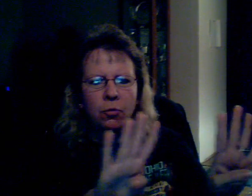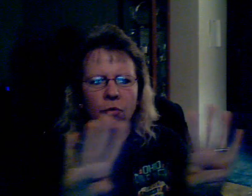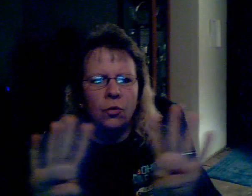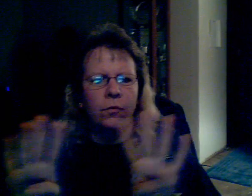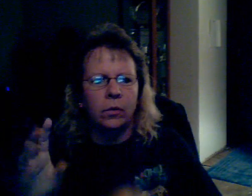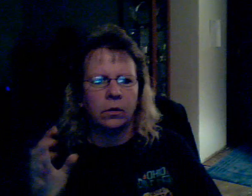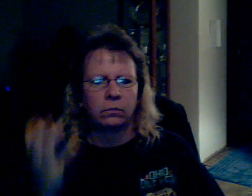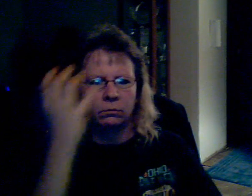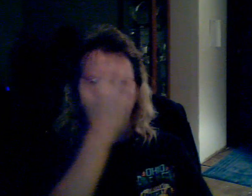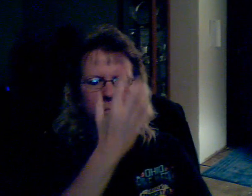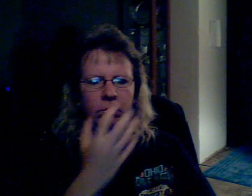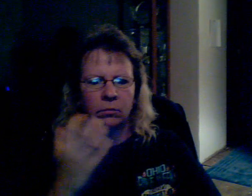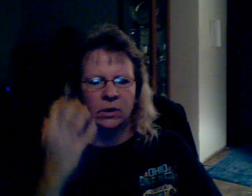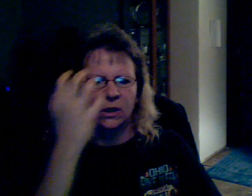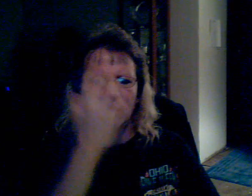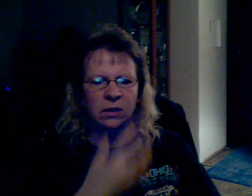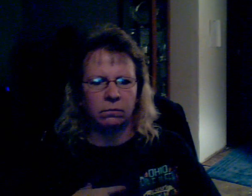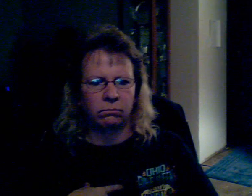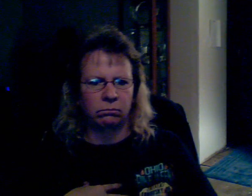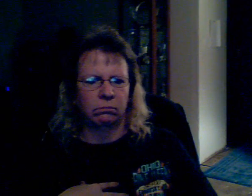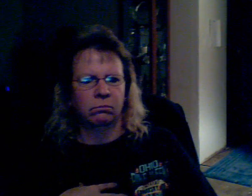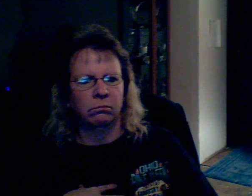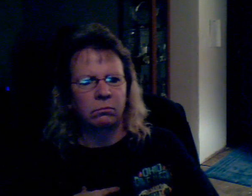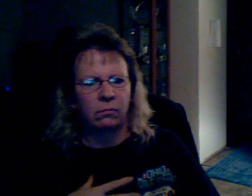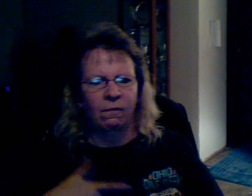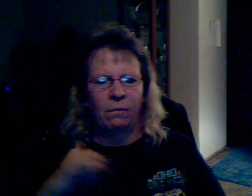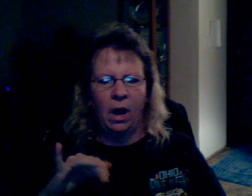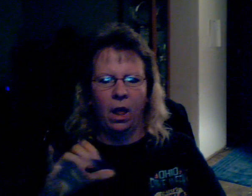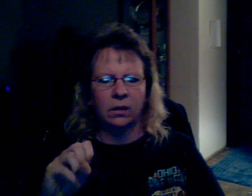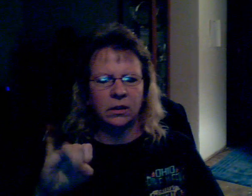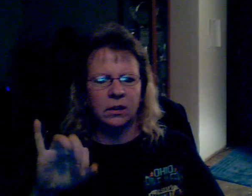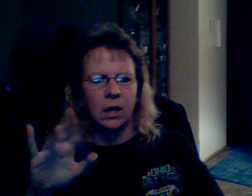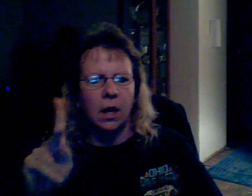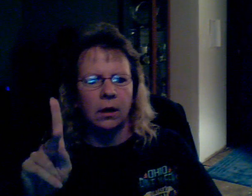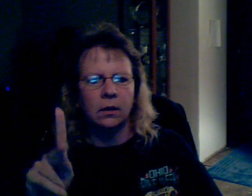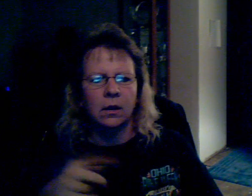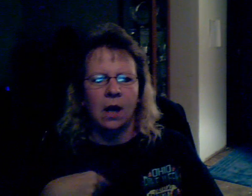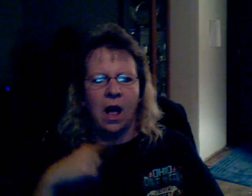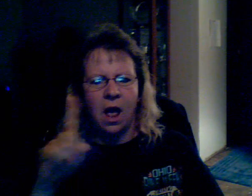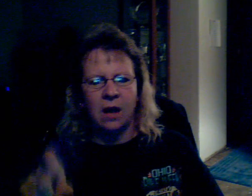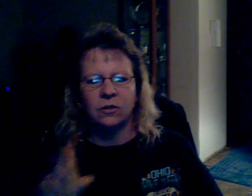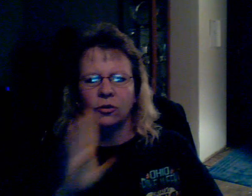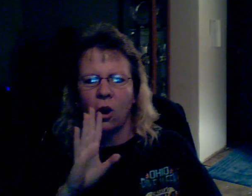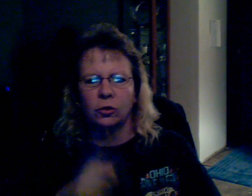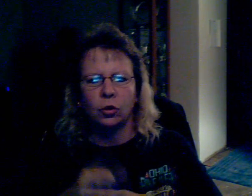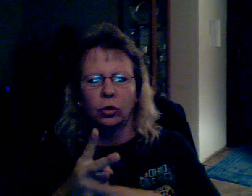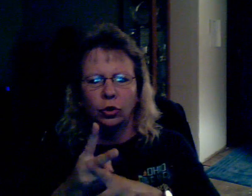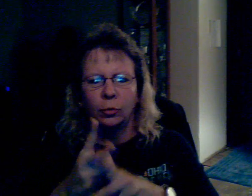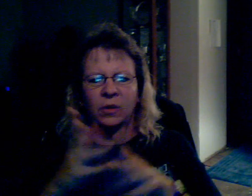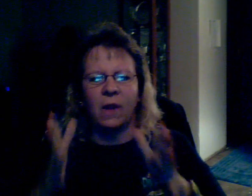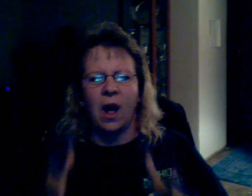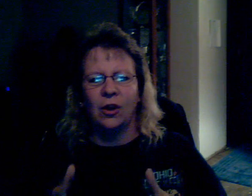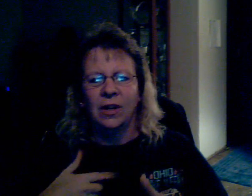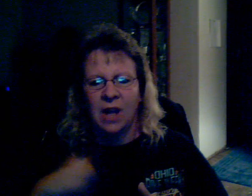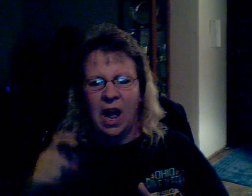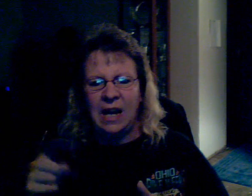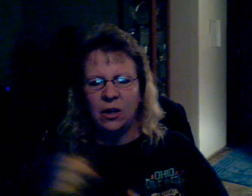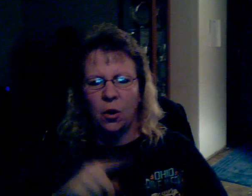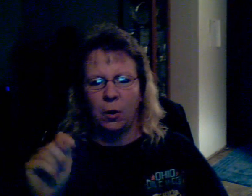I And it's not from Super Bowl. And it's on the